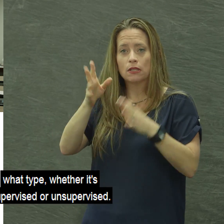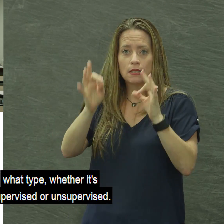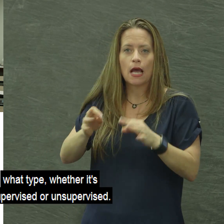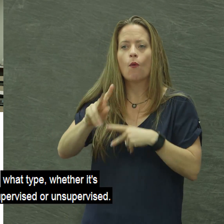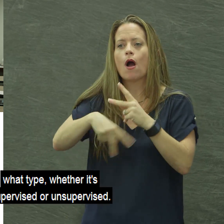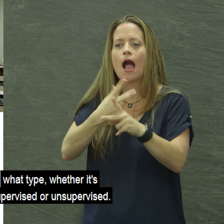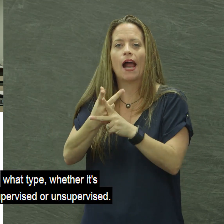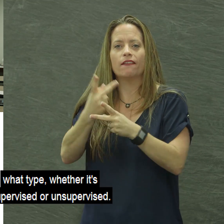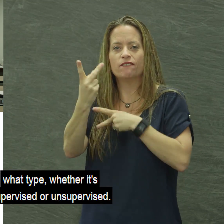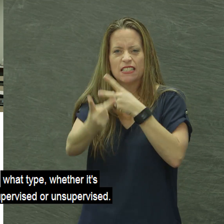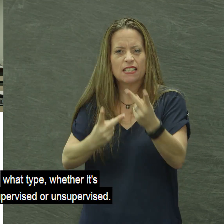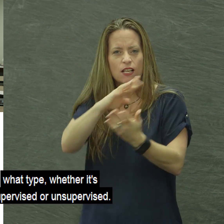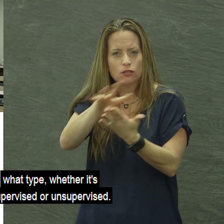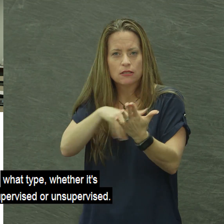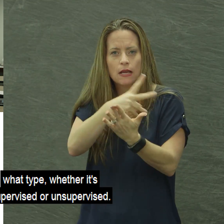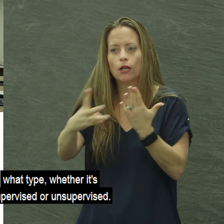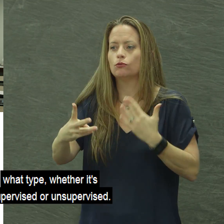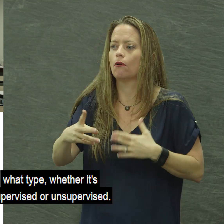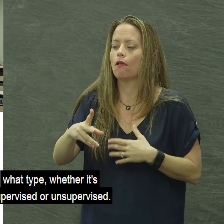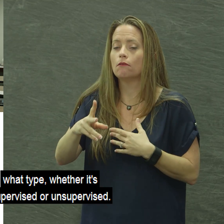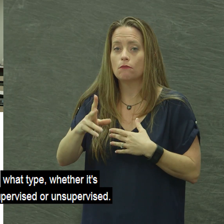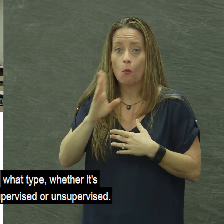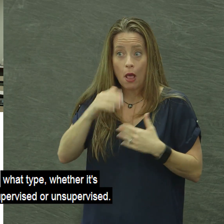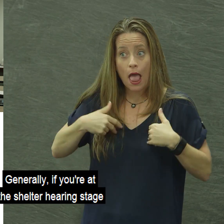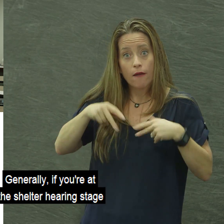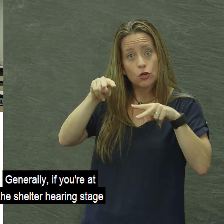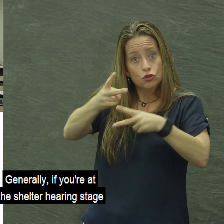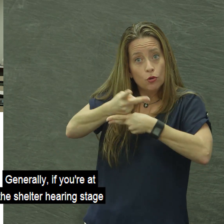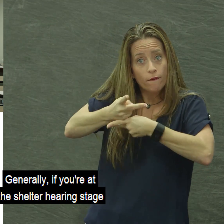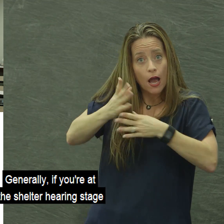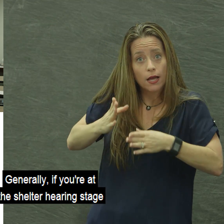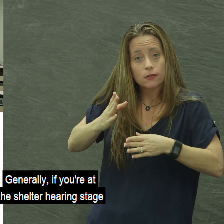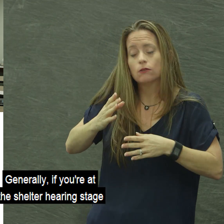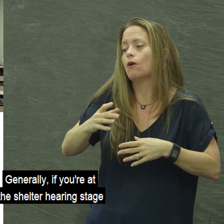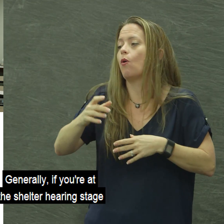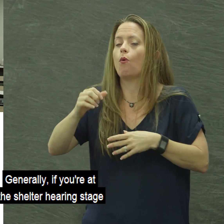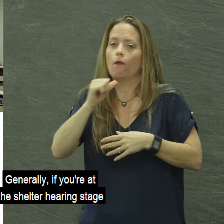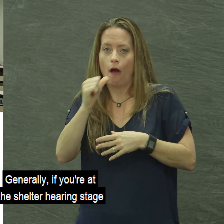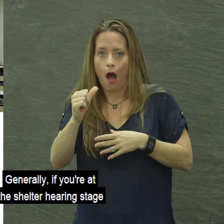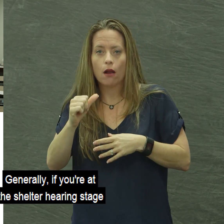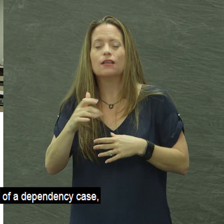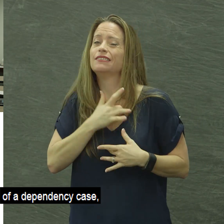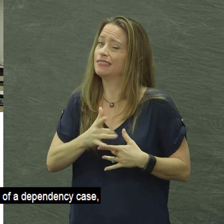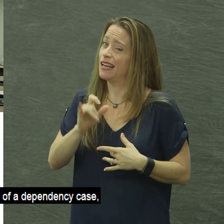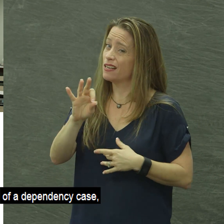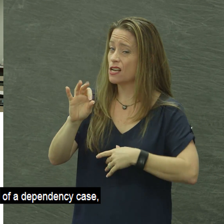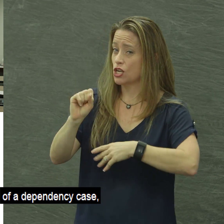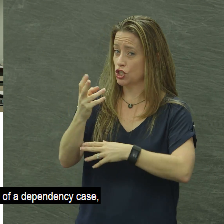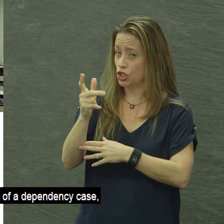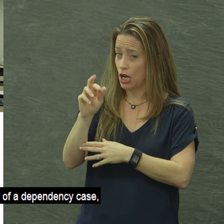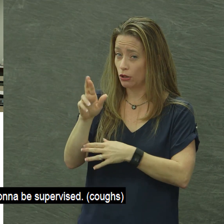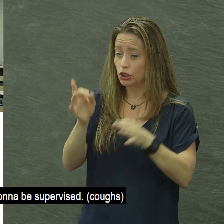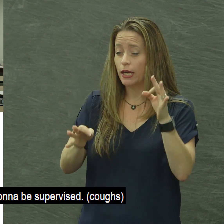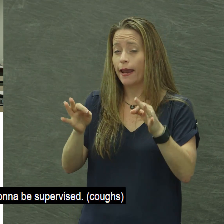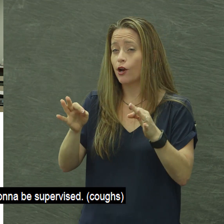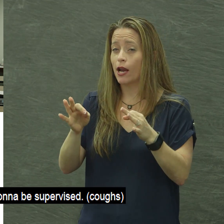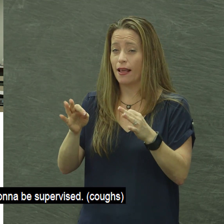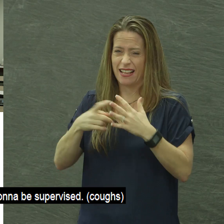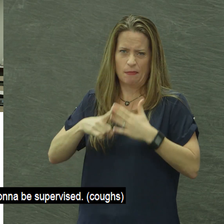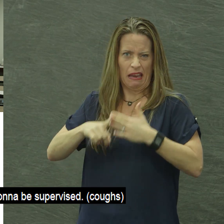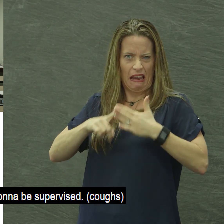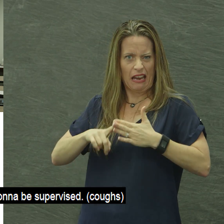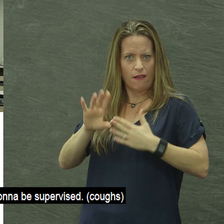what type, whether it's supervised or unsupervised. Generally, if you're at the shelter hearing stage of a dependency case, it's going to